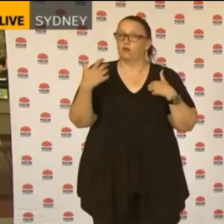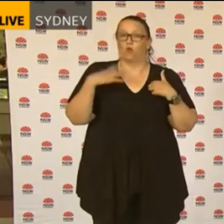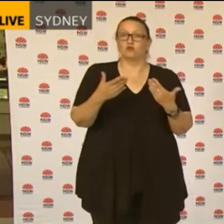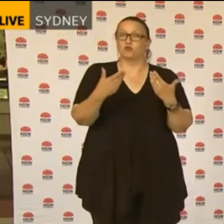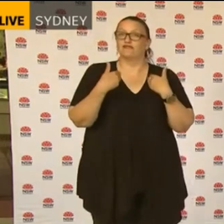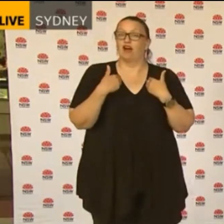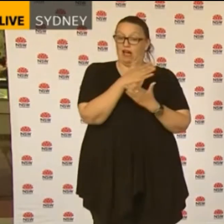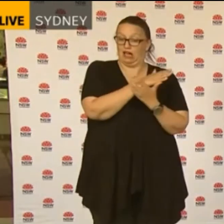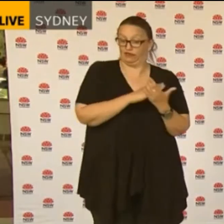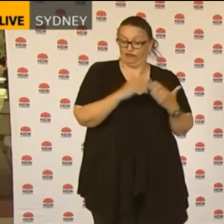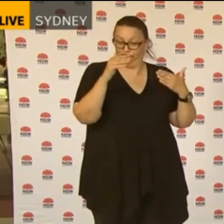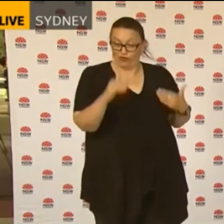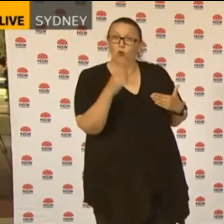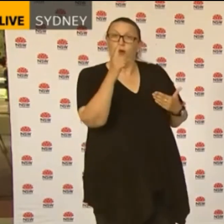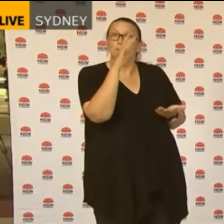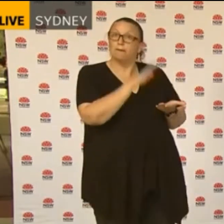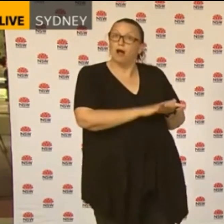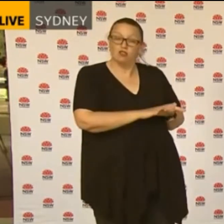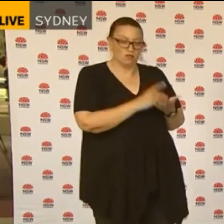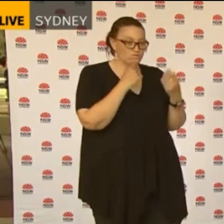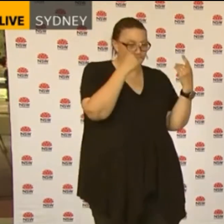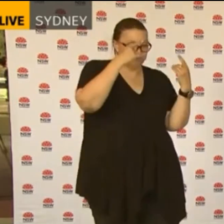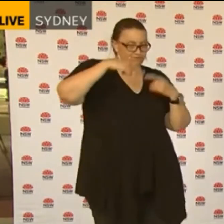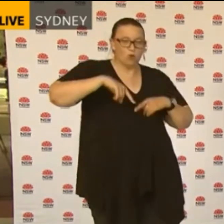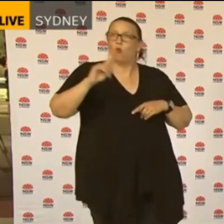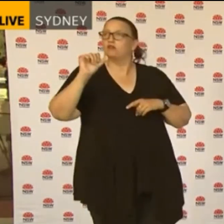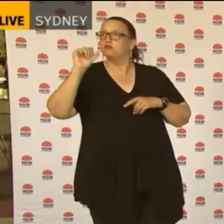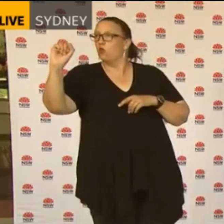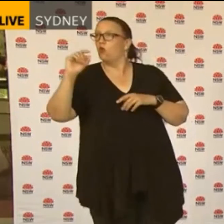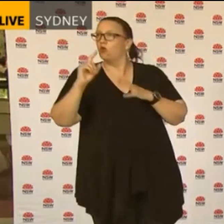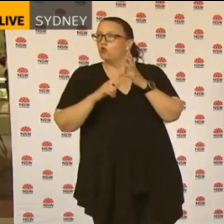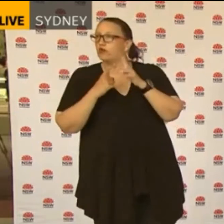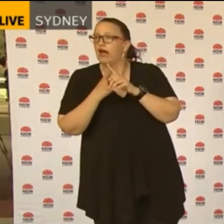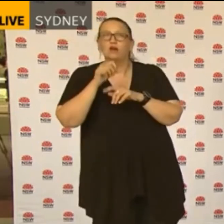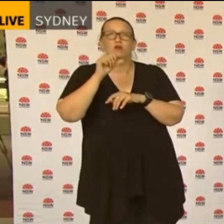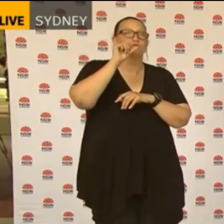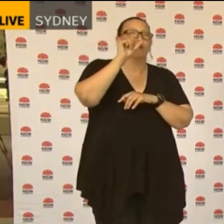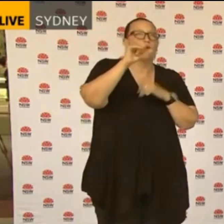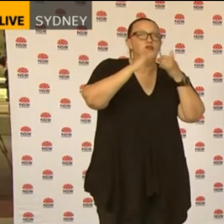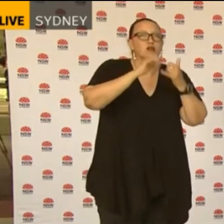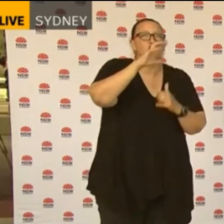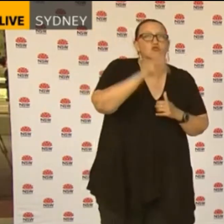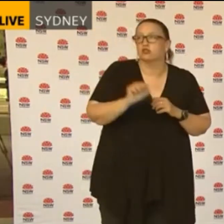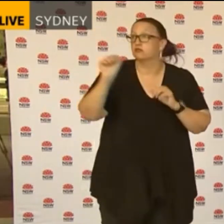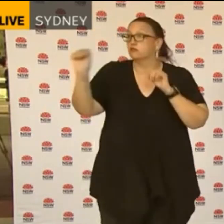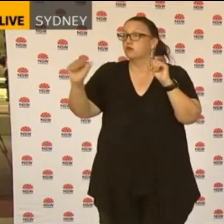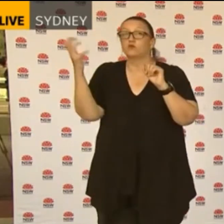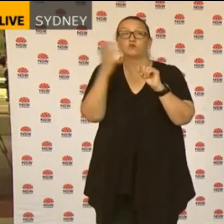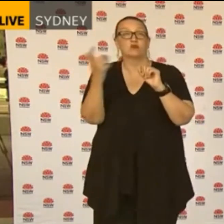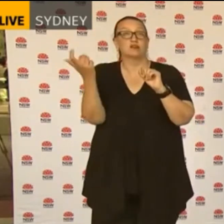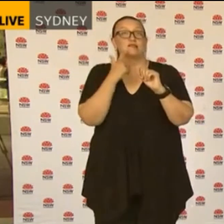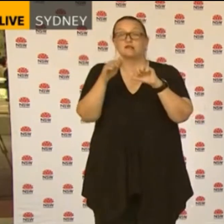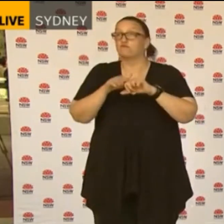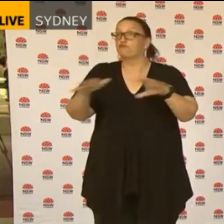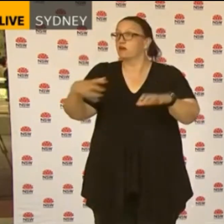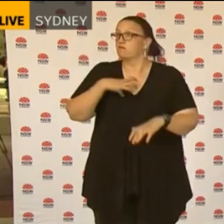understand what that means for our overall settings and what it means for the quarantine system. For example, if we know the new strains of the virus are far more transmissible,